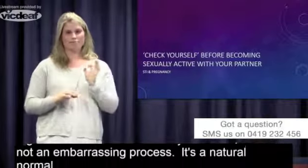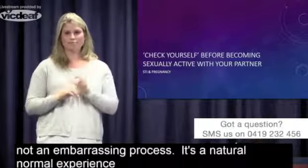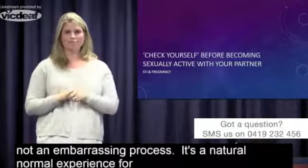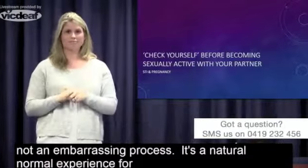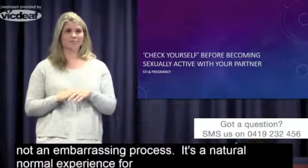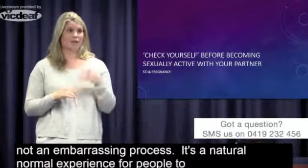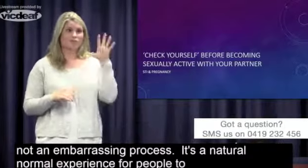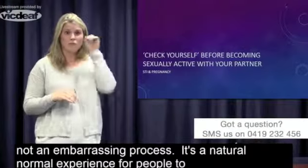again.